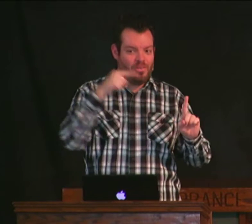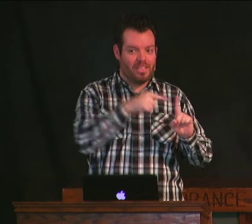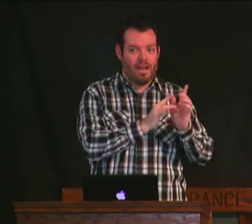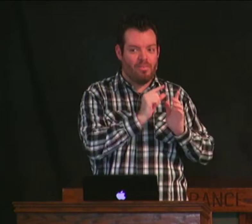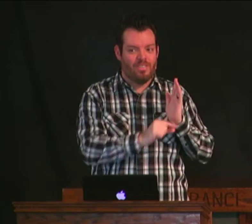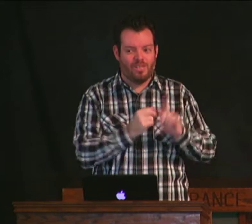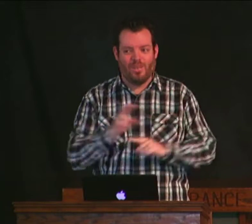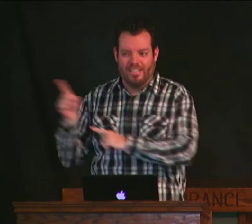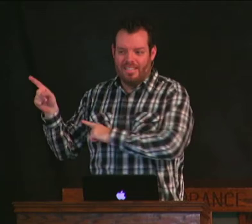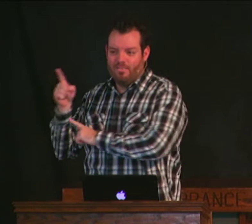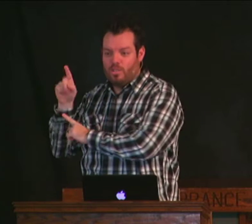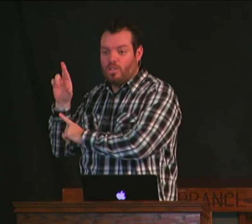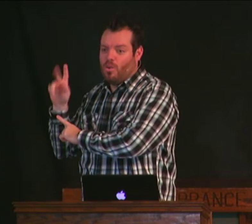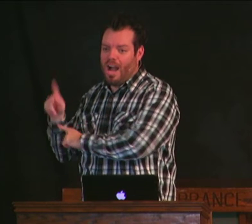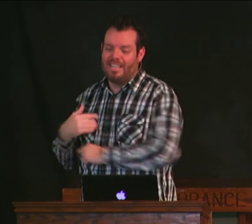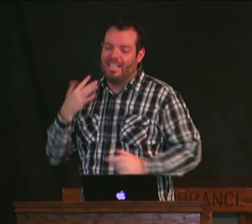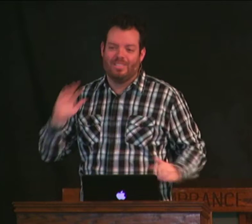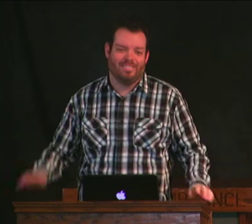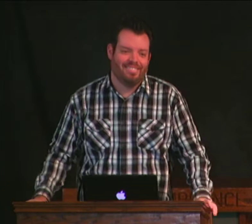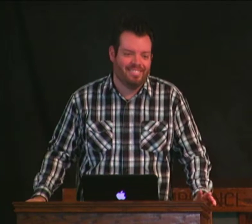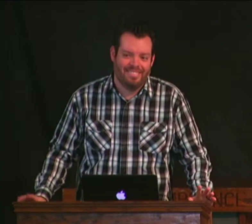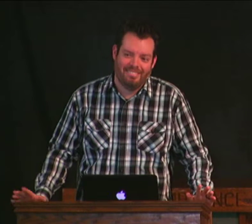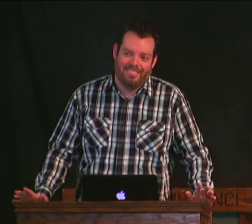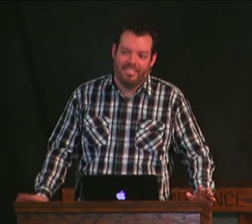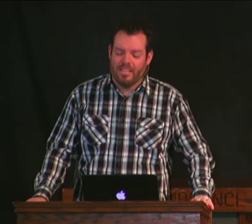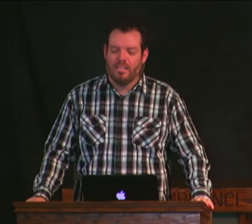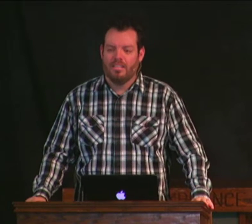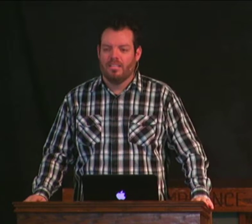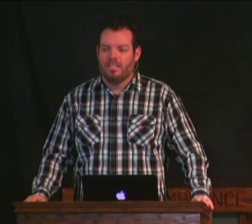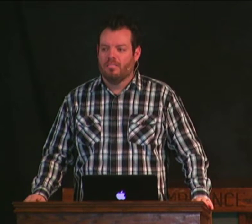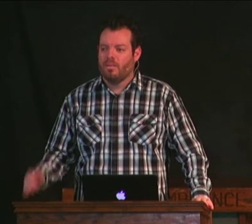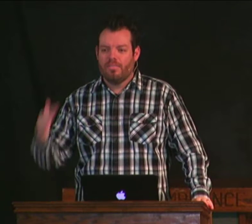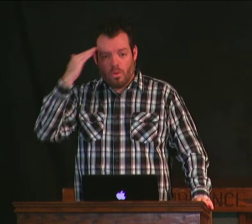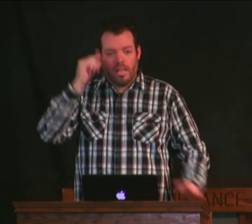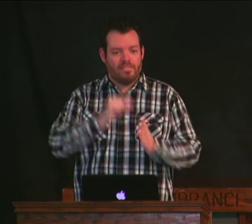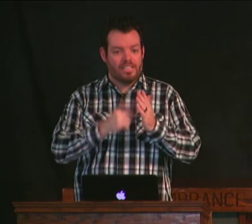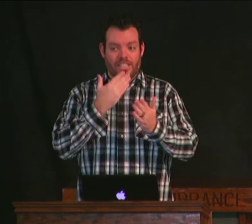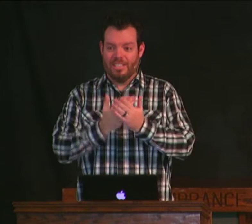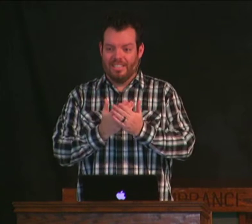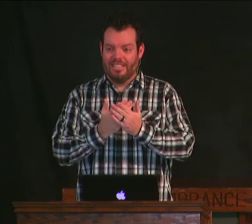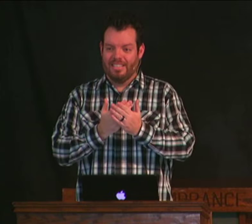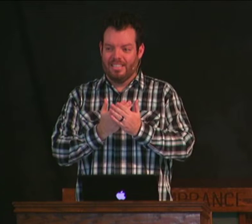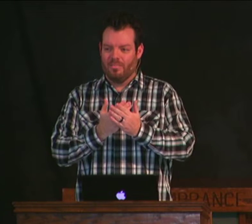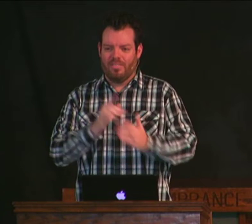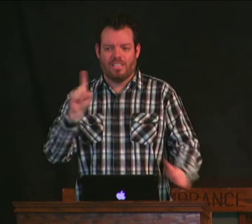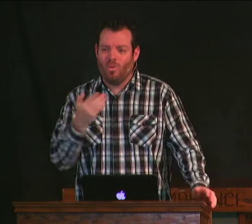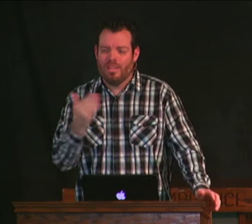the Bible verse or for To the Rock. I don't know. Well, if you know that verse, that's good. But if that's the only thing you